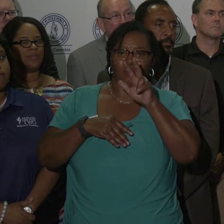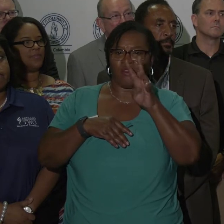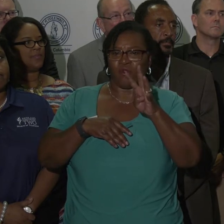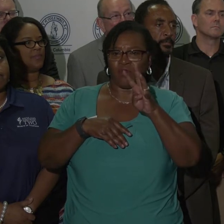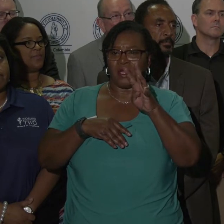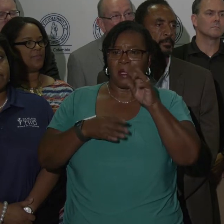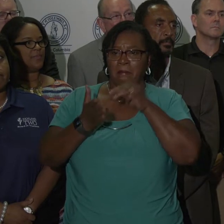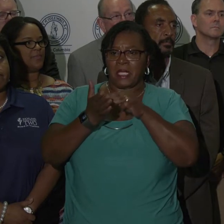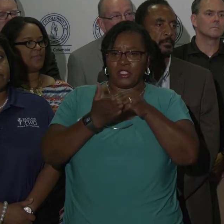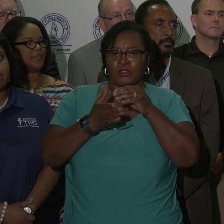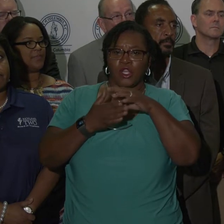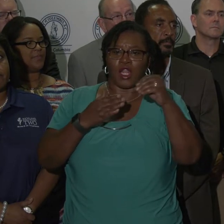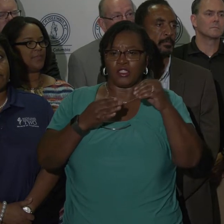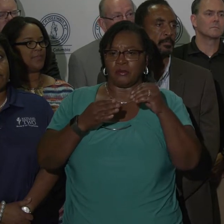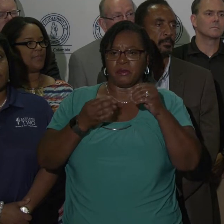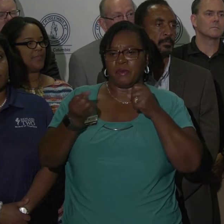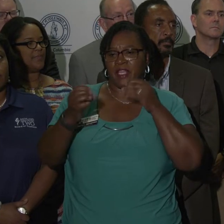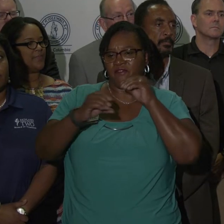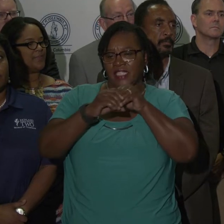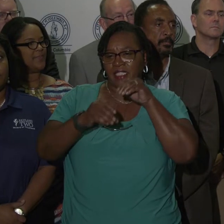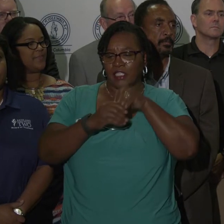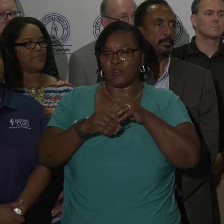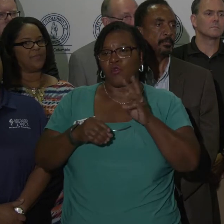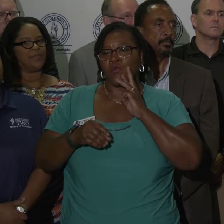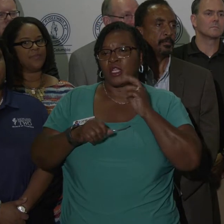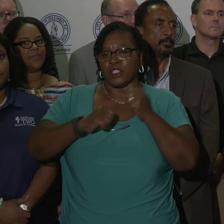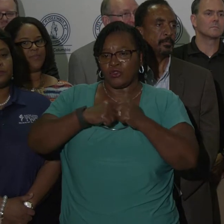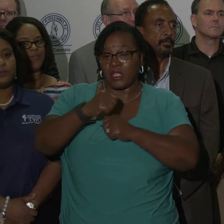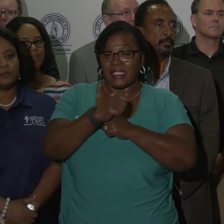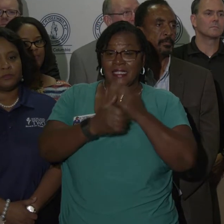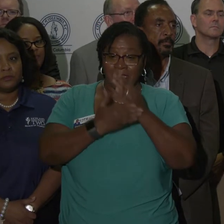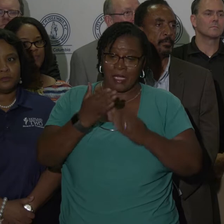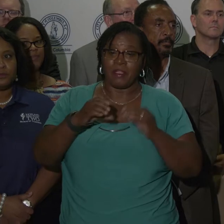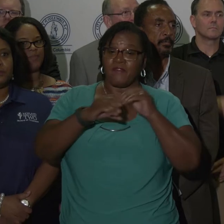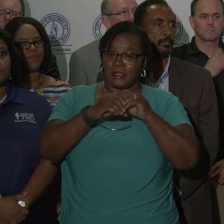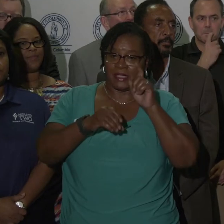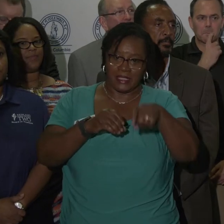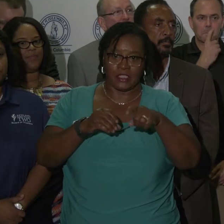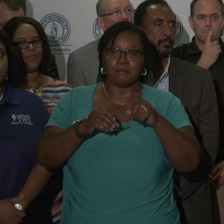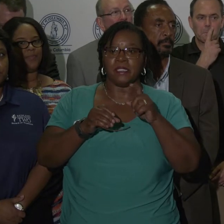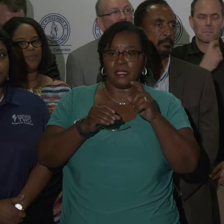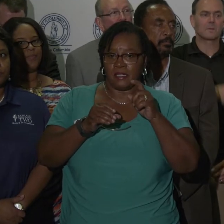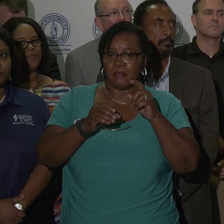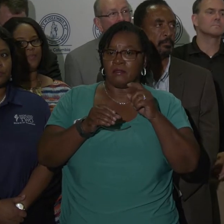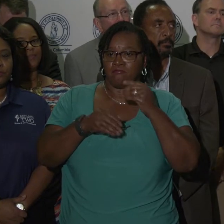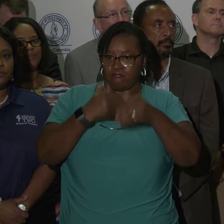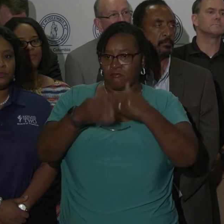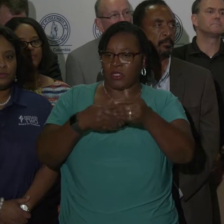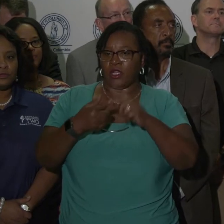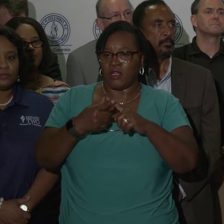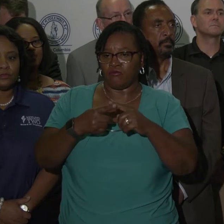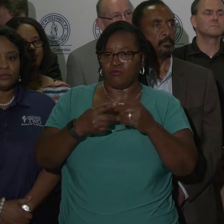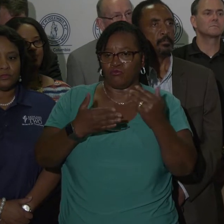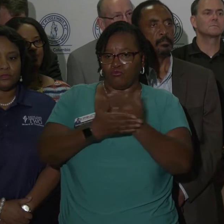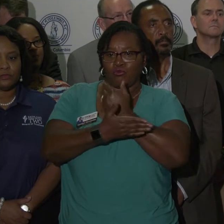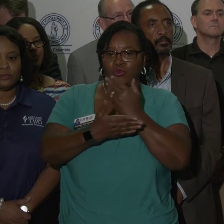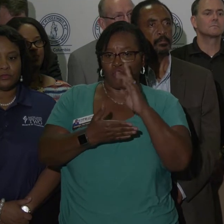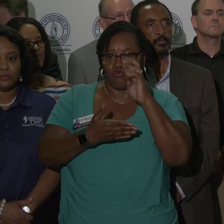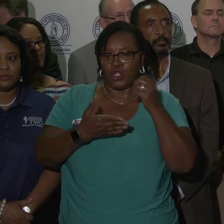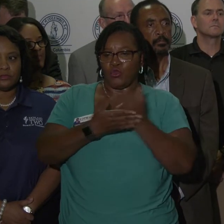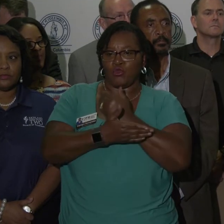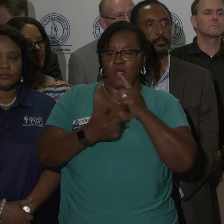invested in our water sewer infrastructure. Some of the investments that still need to be made in restoring our